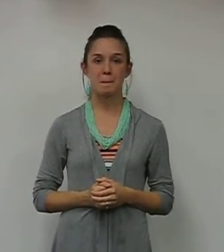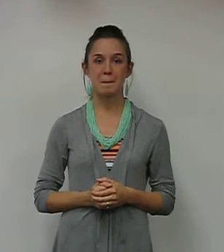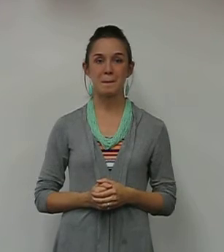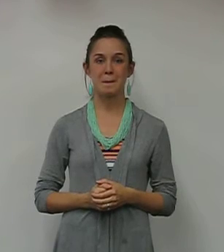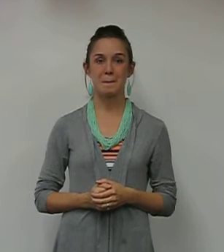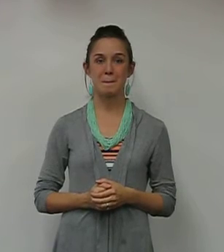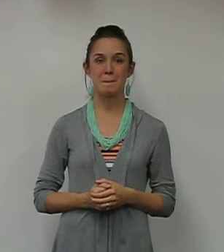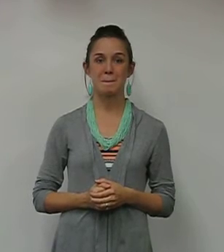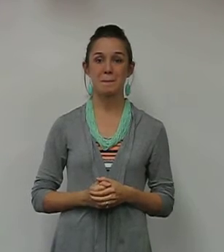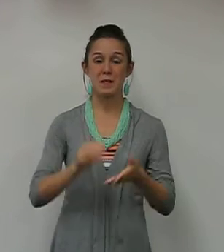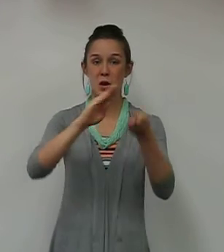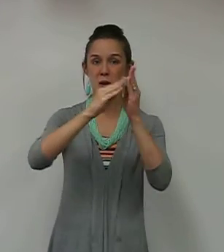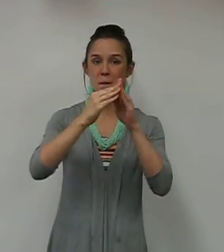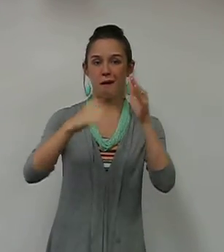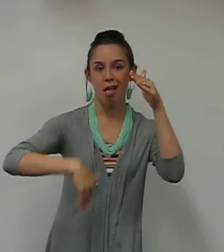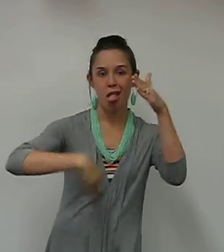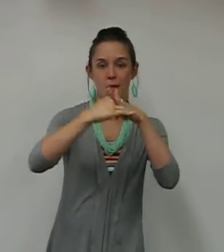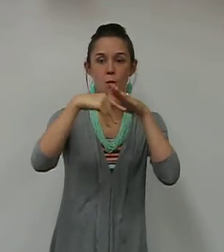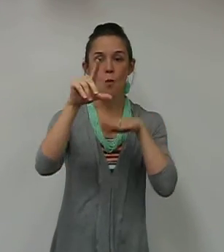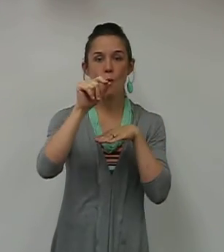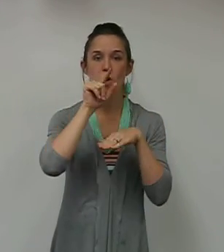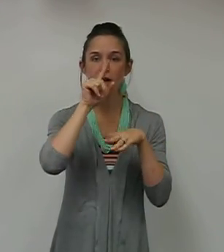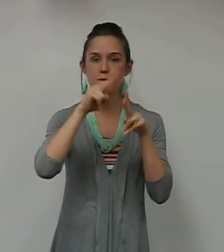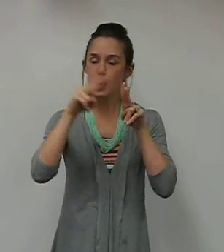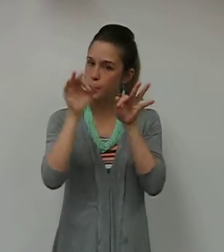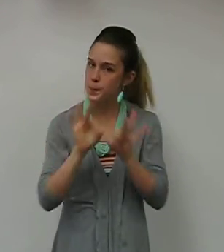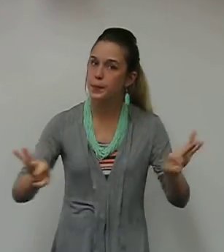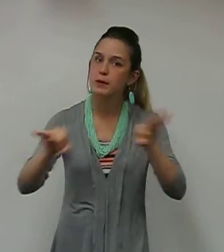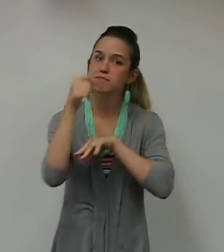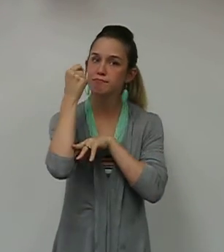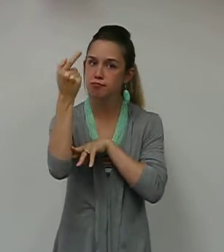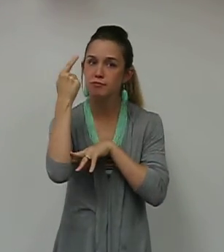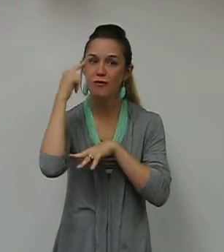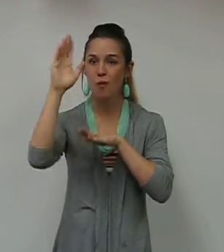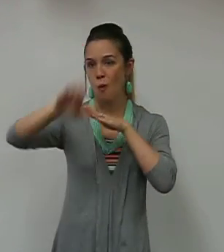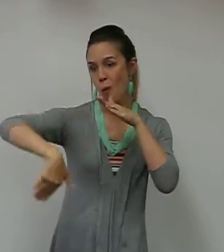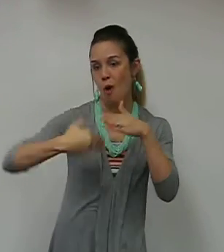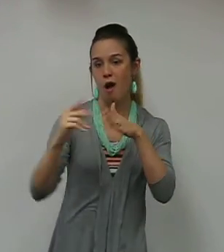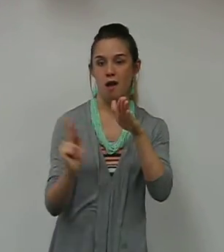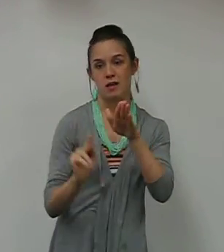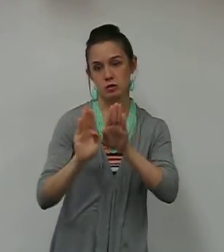Numbers up to 20 are crucial understanding for all kindergarten children.